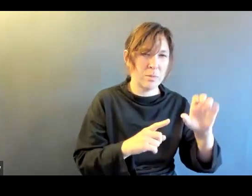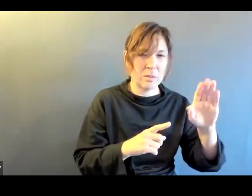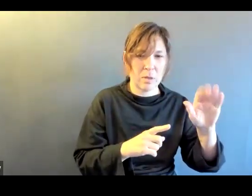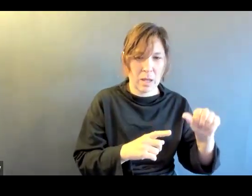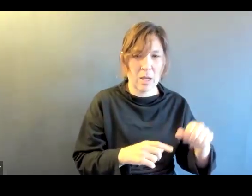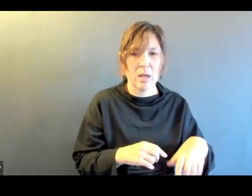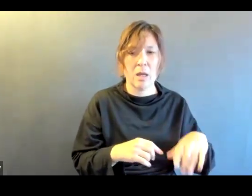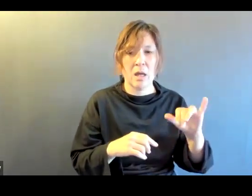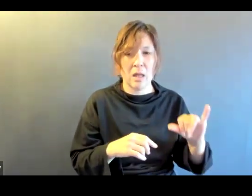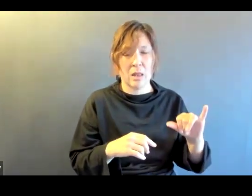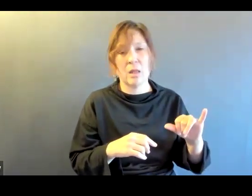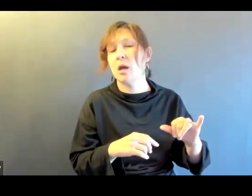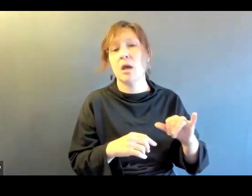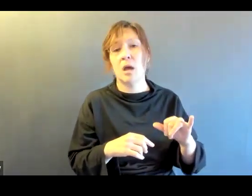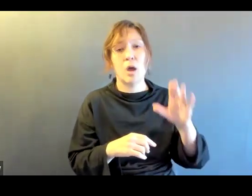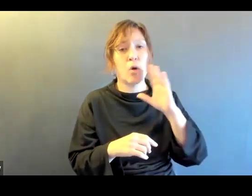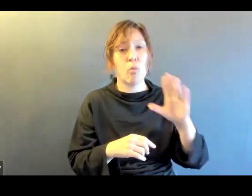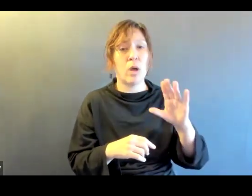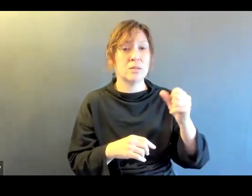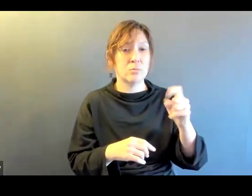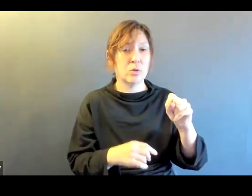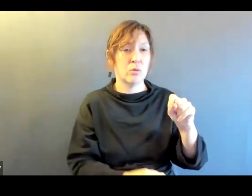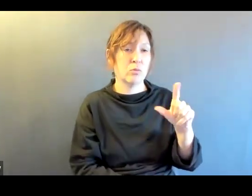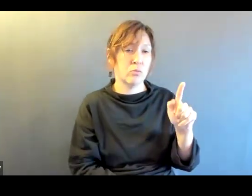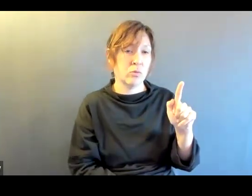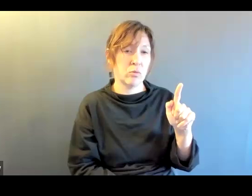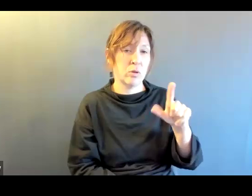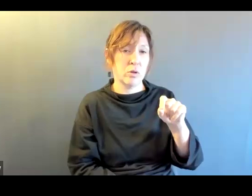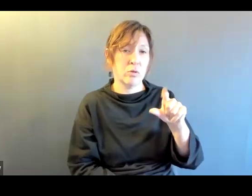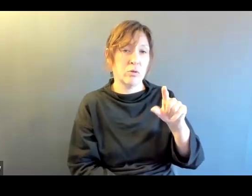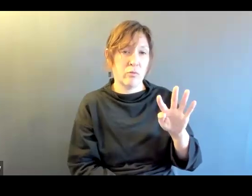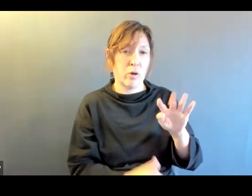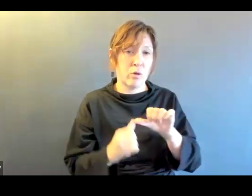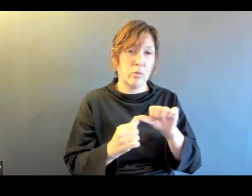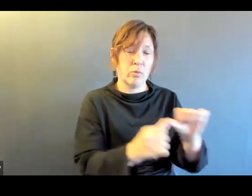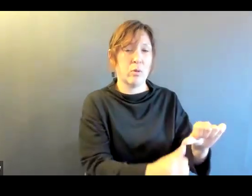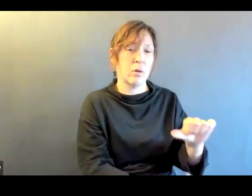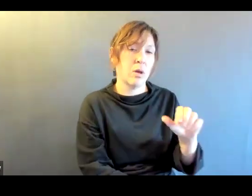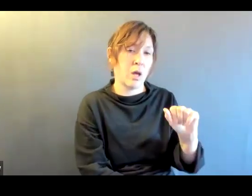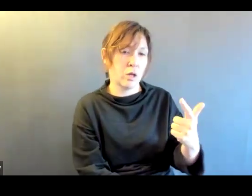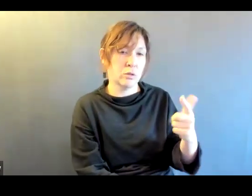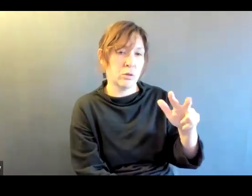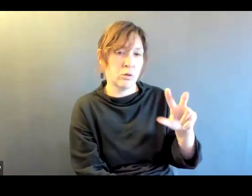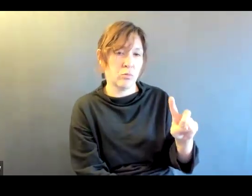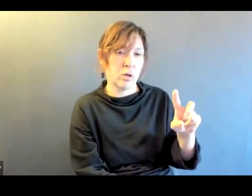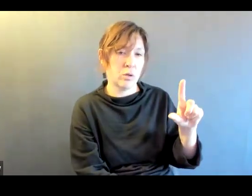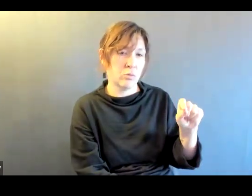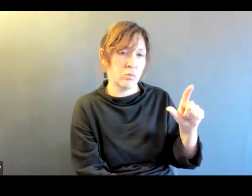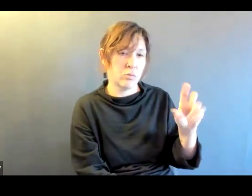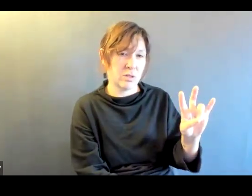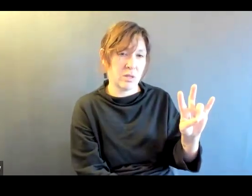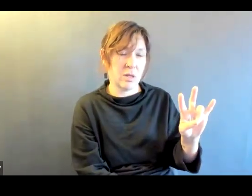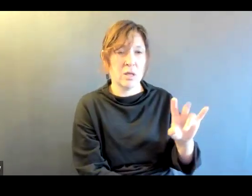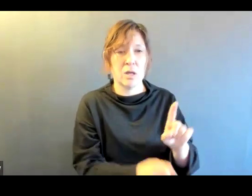1st, 2024, and extends through August 31st, 2027. We also considered an FY26